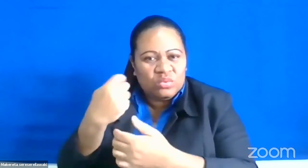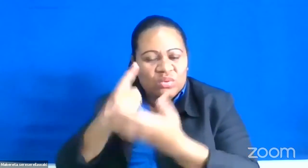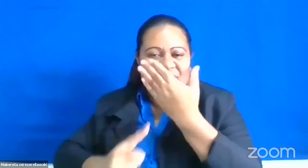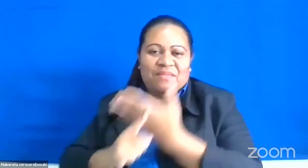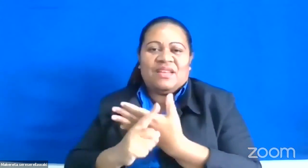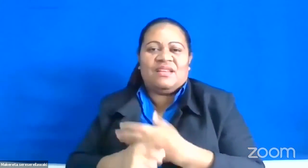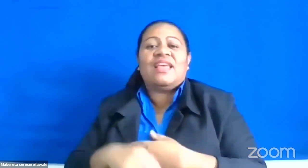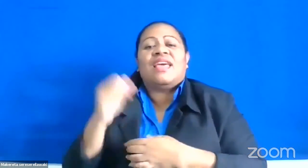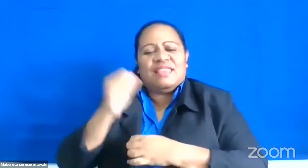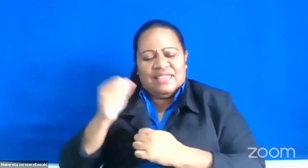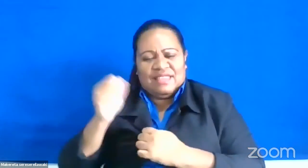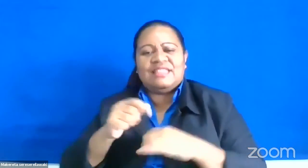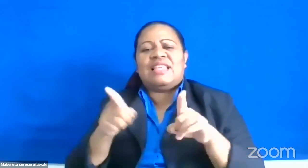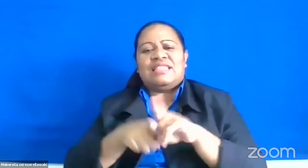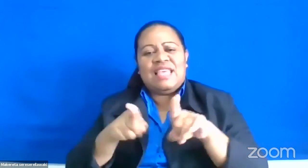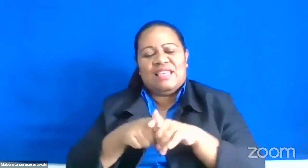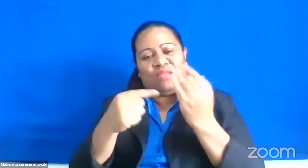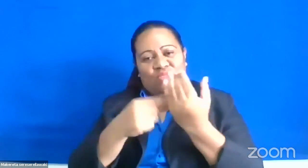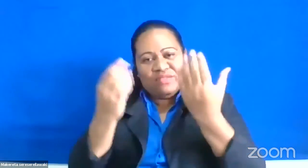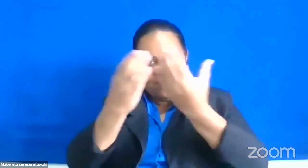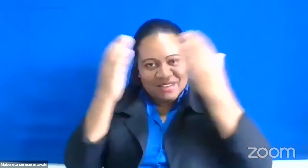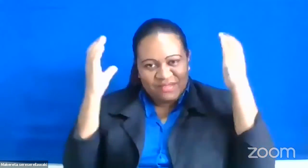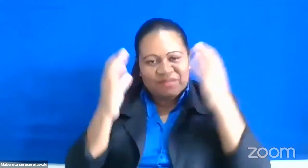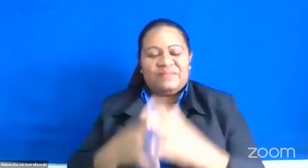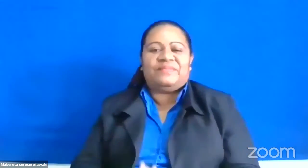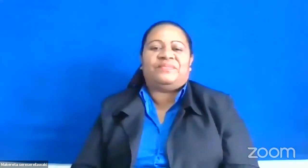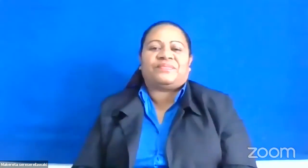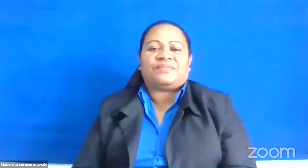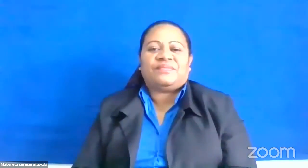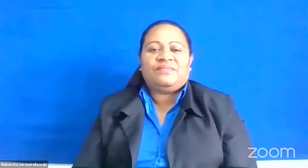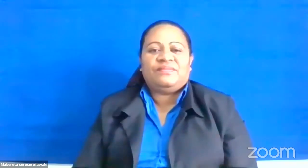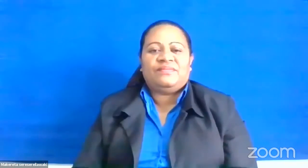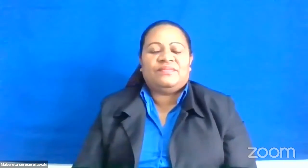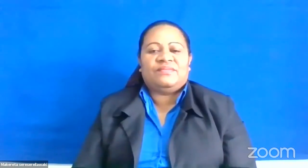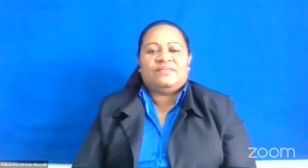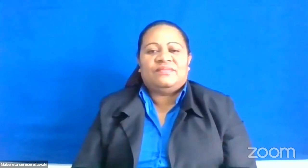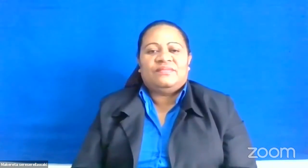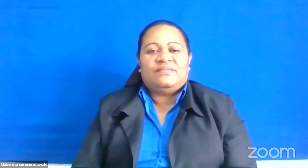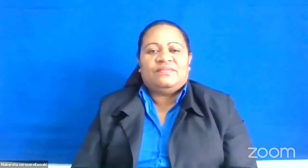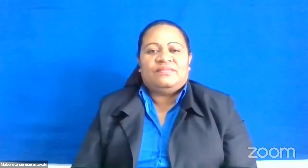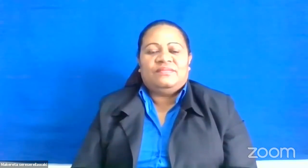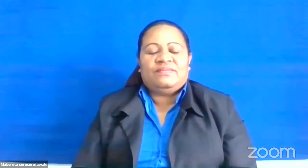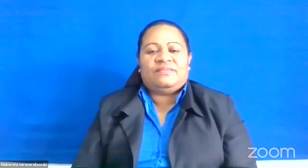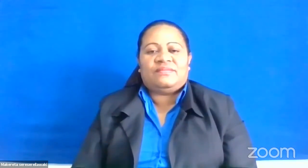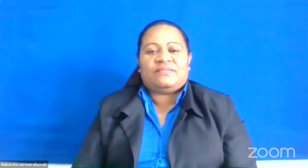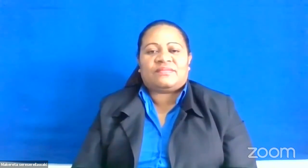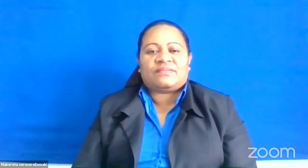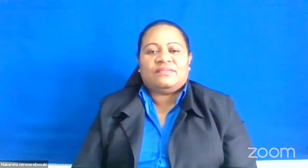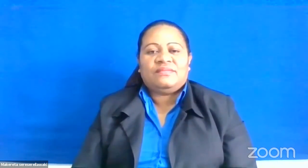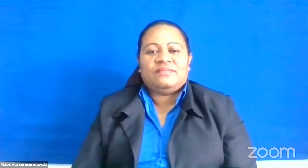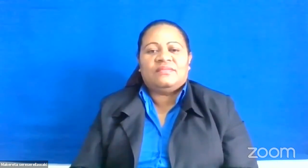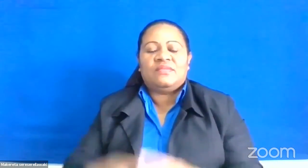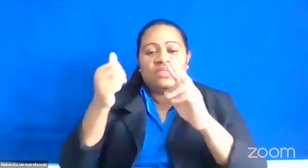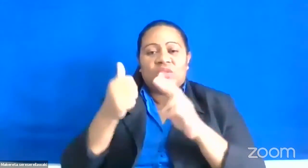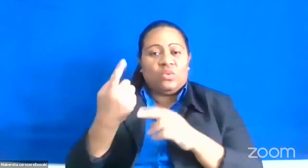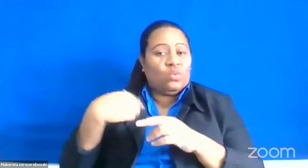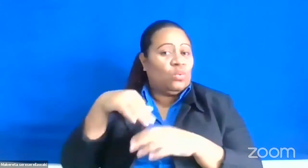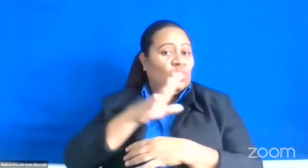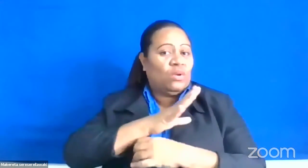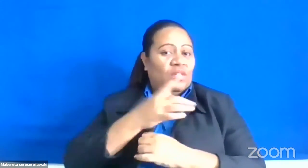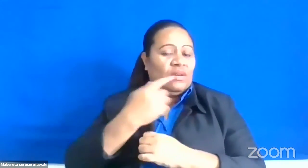it is um it is uh transferable uh but um as as we all know that um the